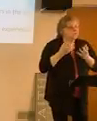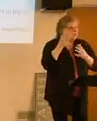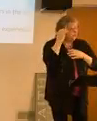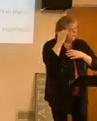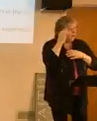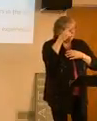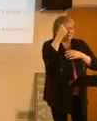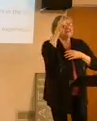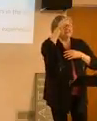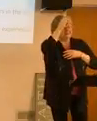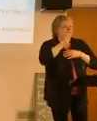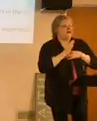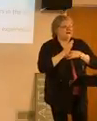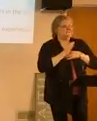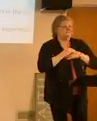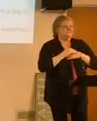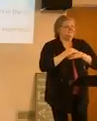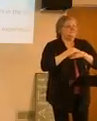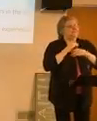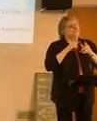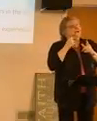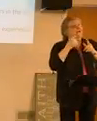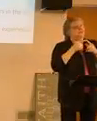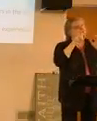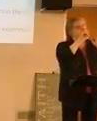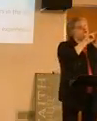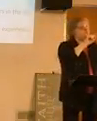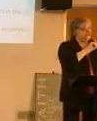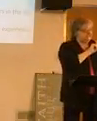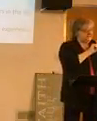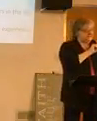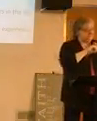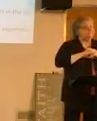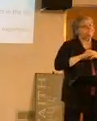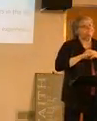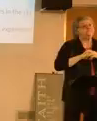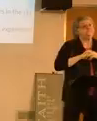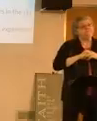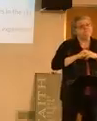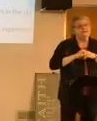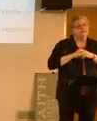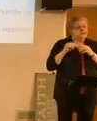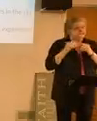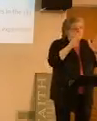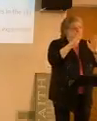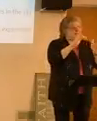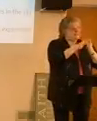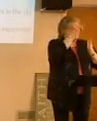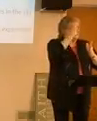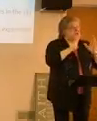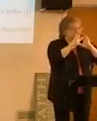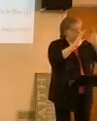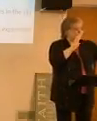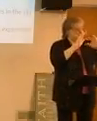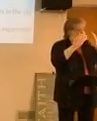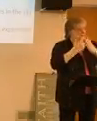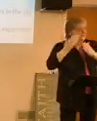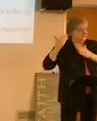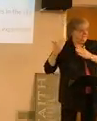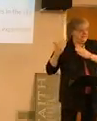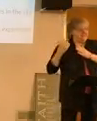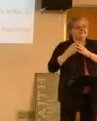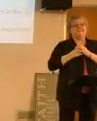God after all. But then we come to the New Testament. Let me point out some ways that God has communicated in the